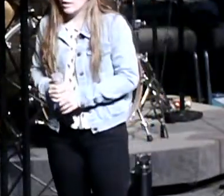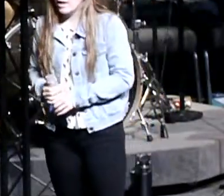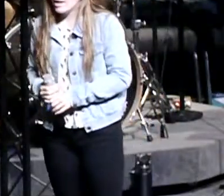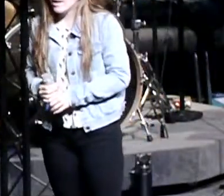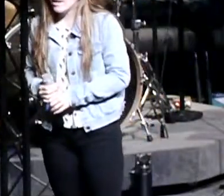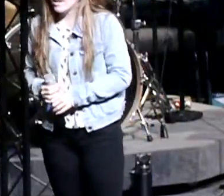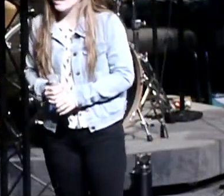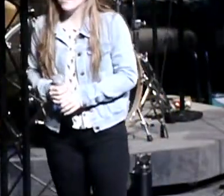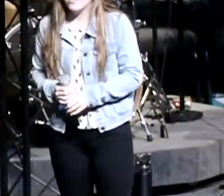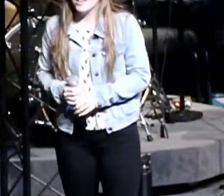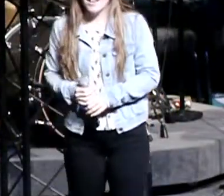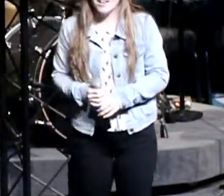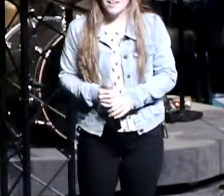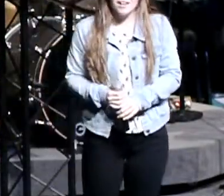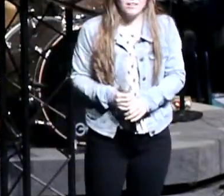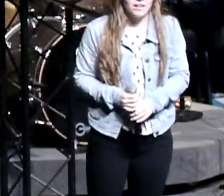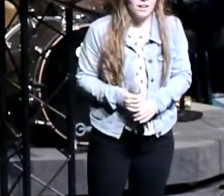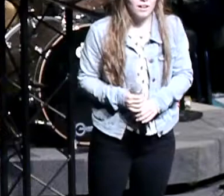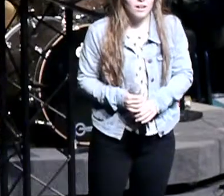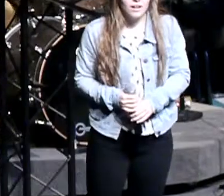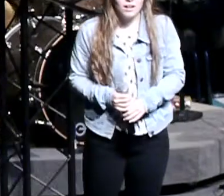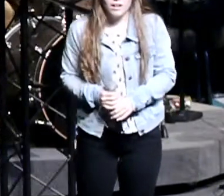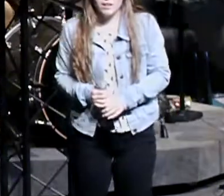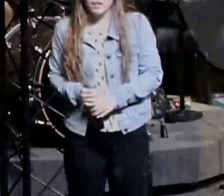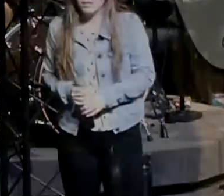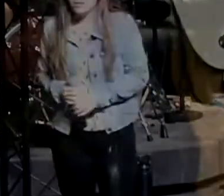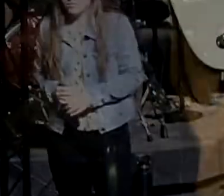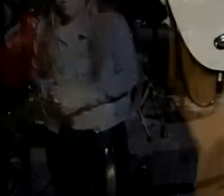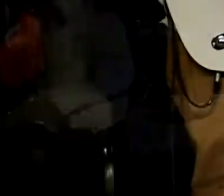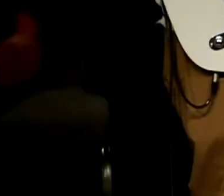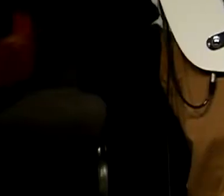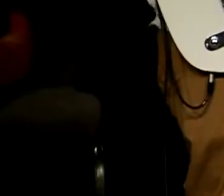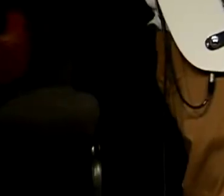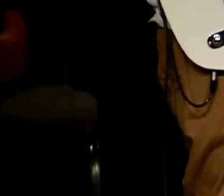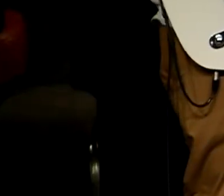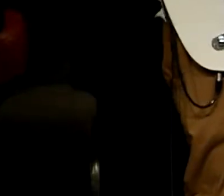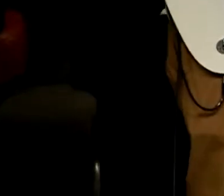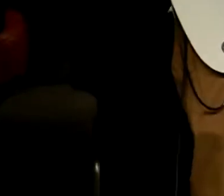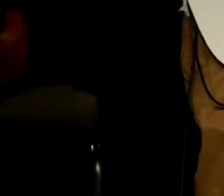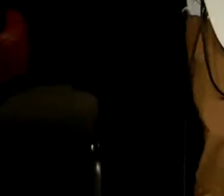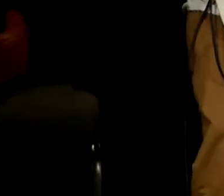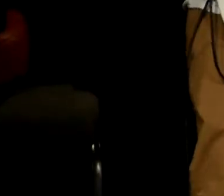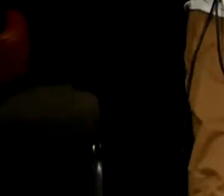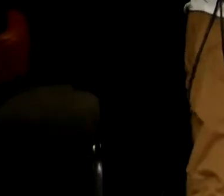Let heaven come.